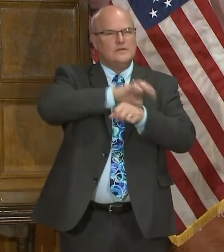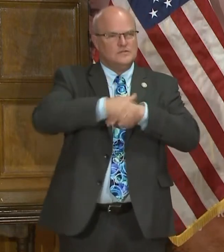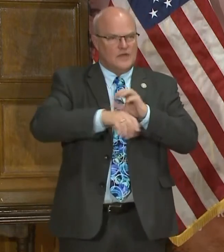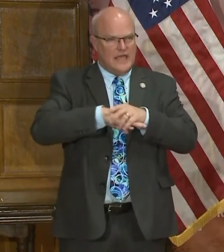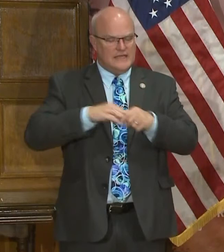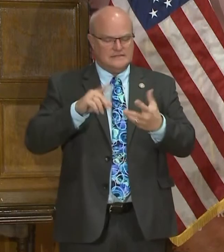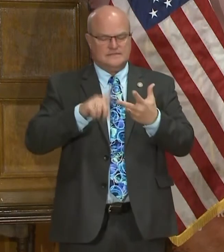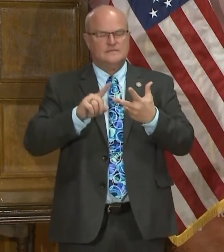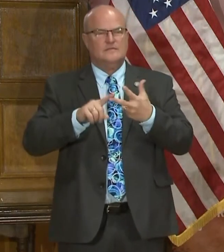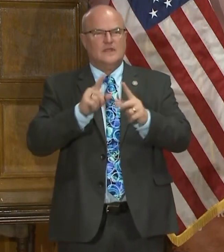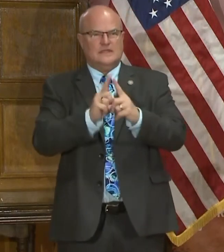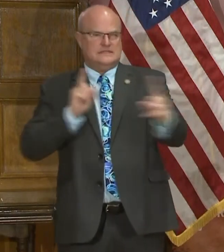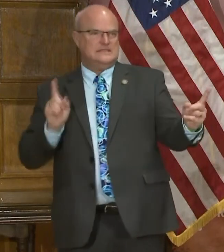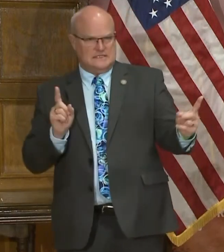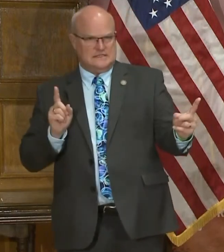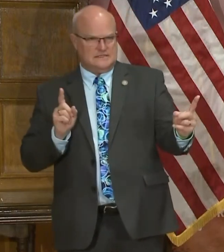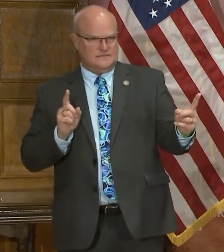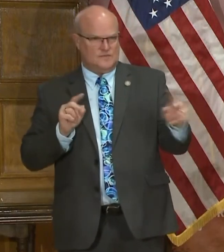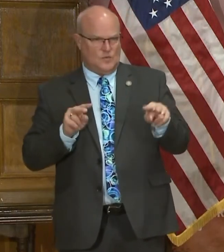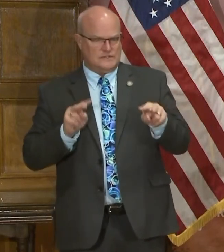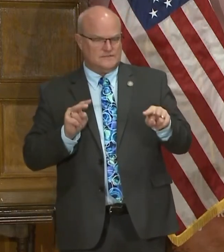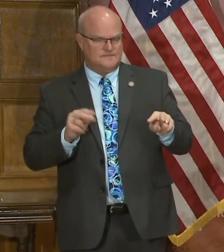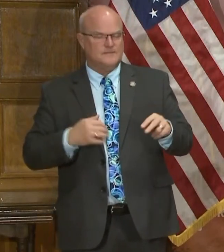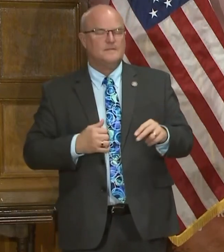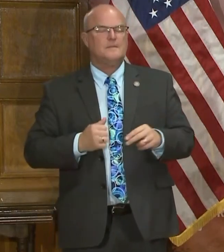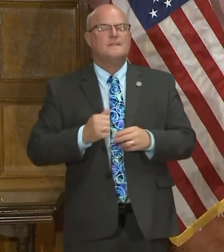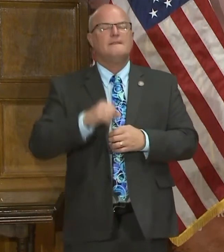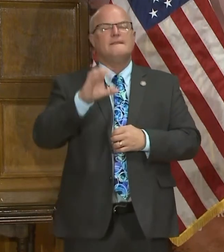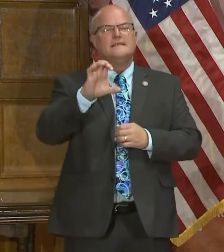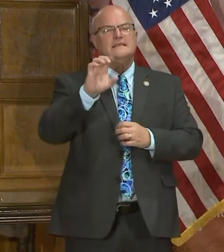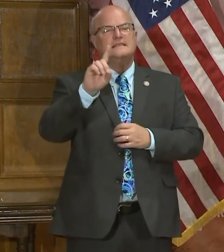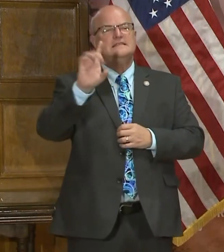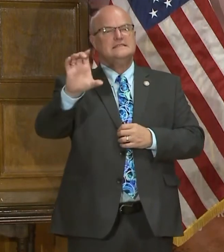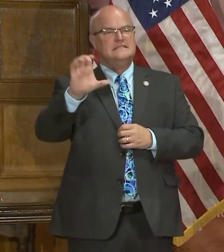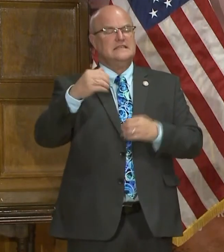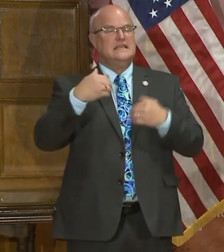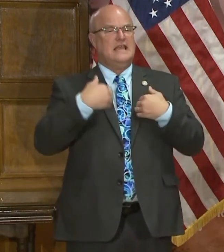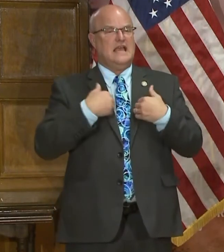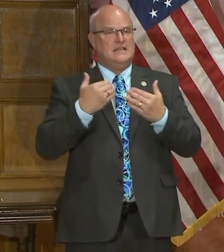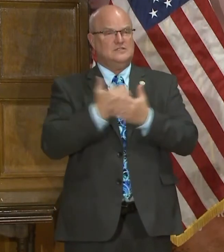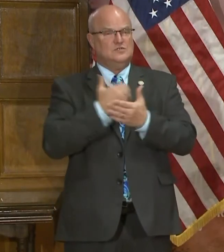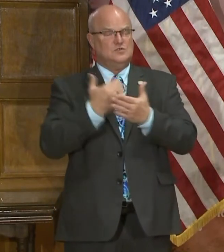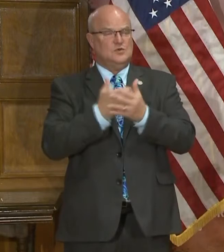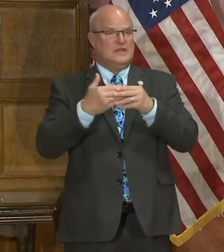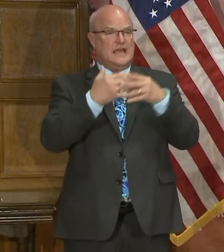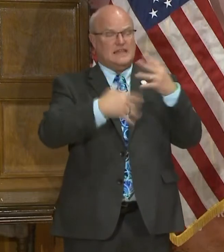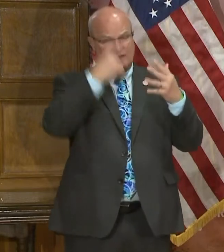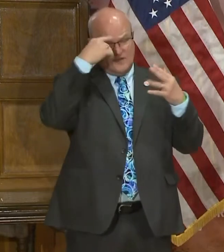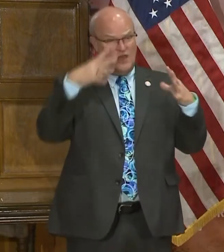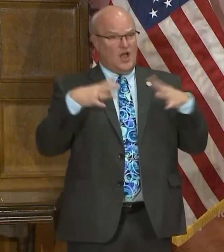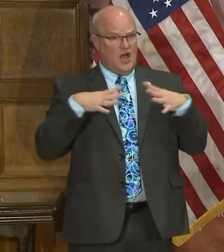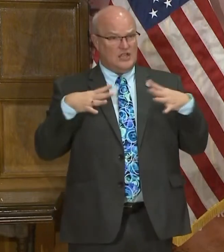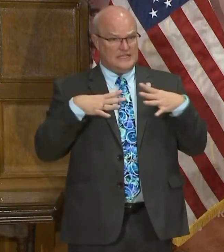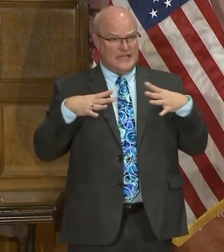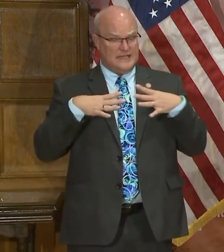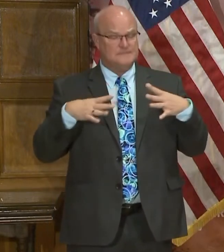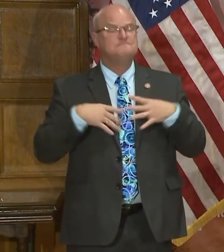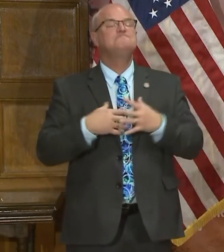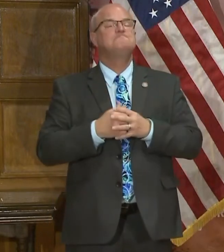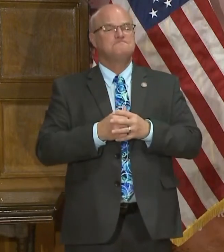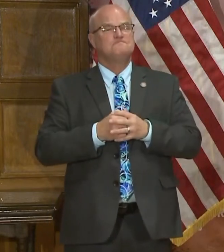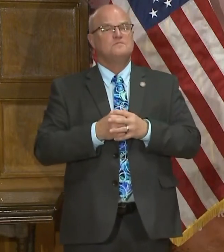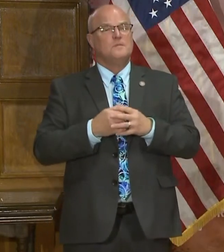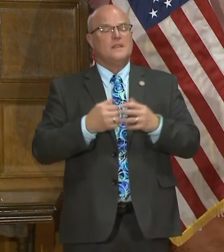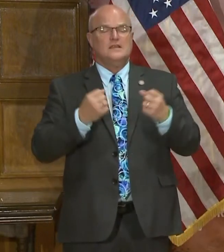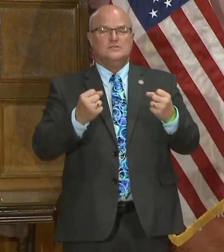watch your distance. So the CDC has new guidelines with regard to the holiday, the coming holiday. That is,